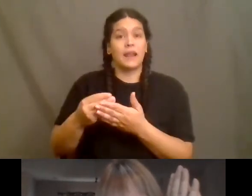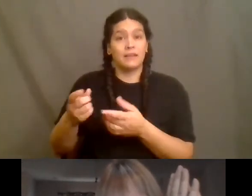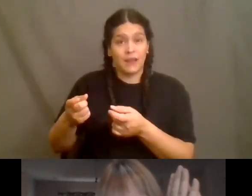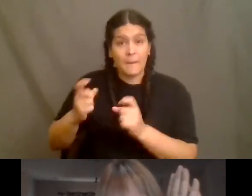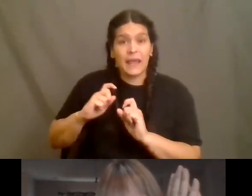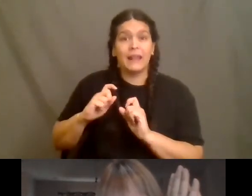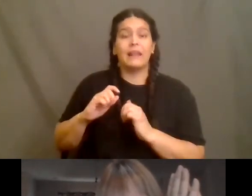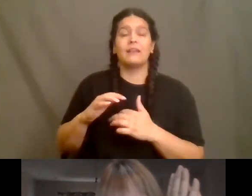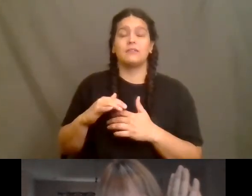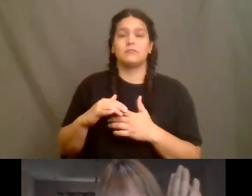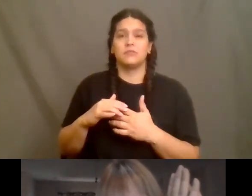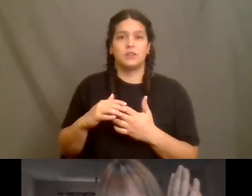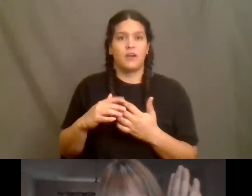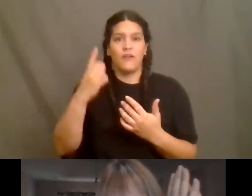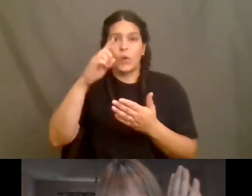taken water,